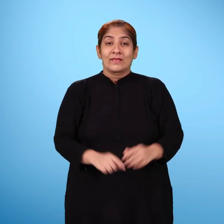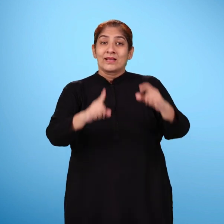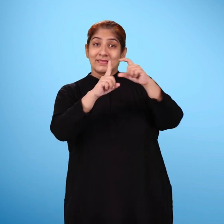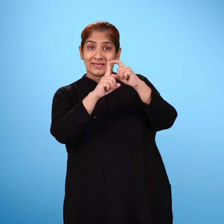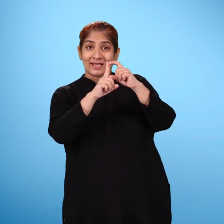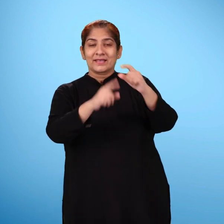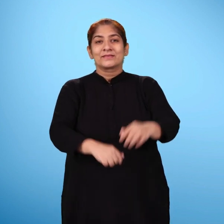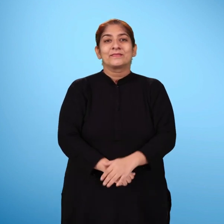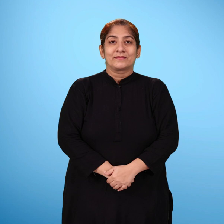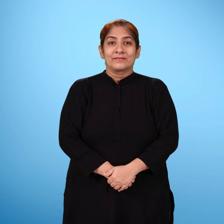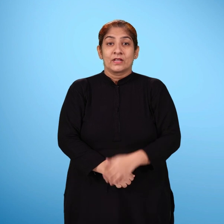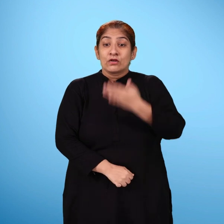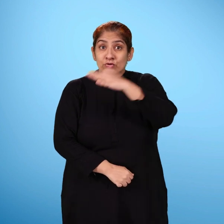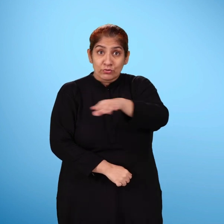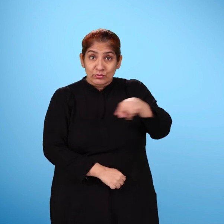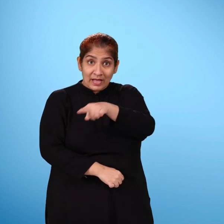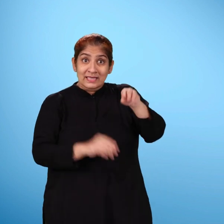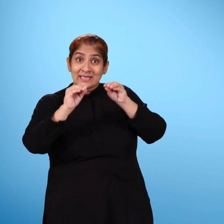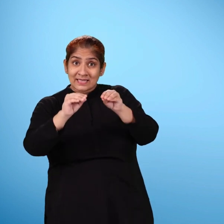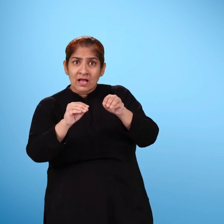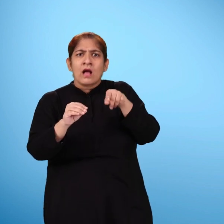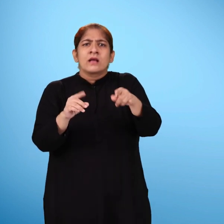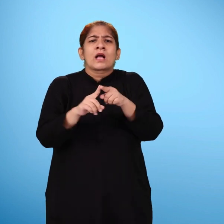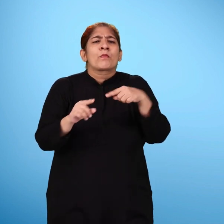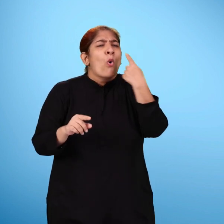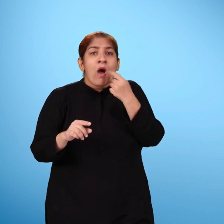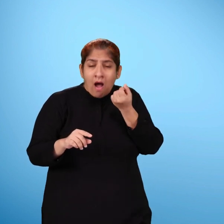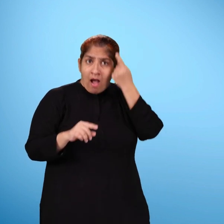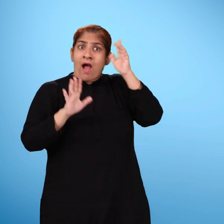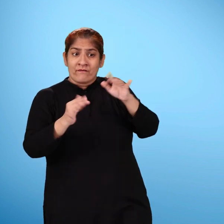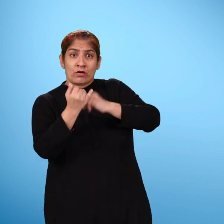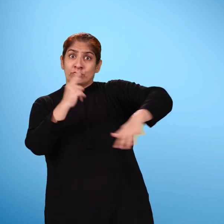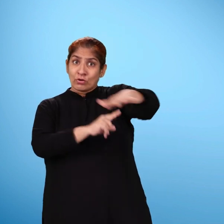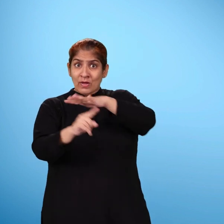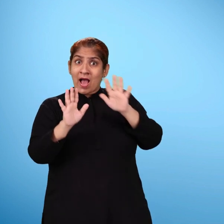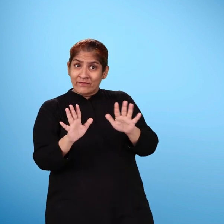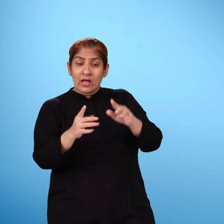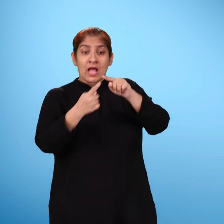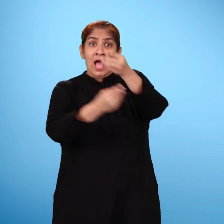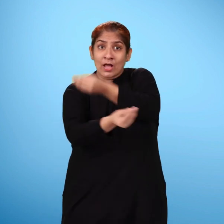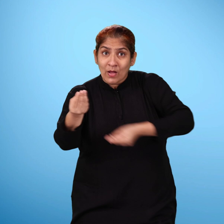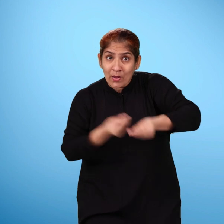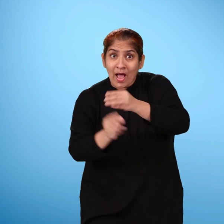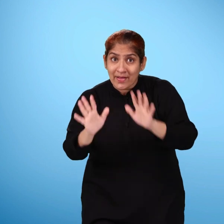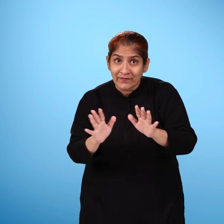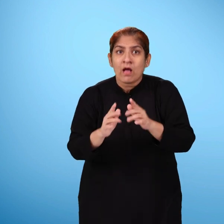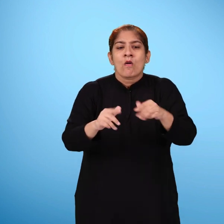Option D. Prepare students to understand social, political, and economic processes